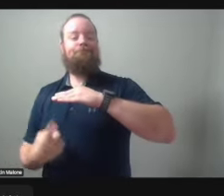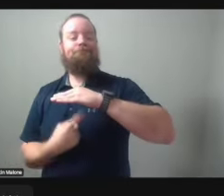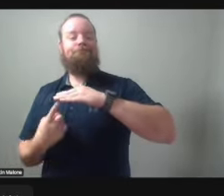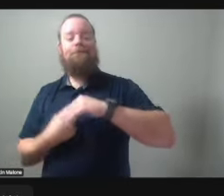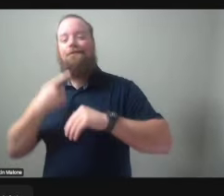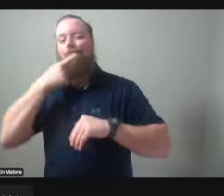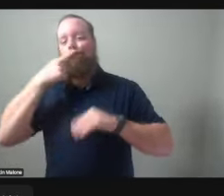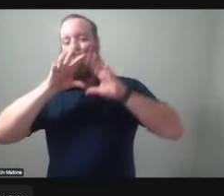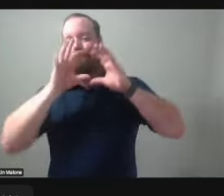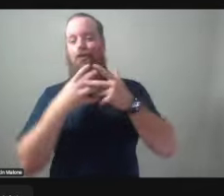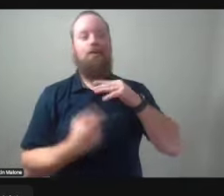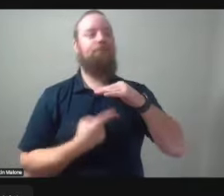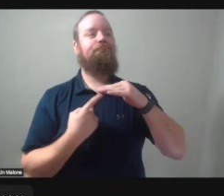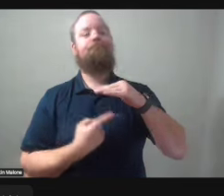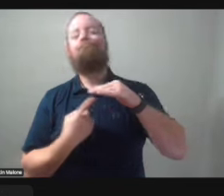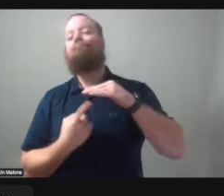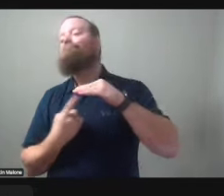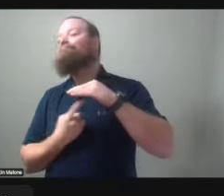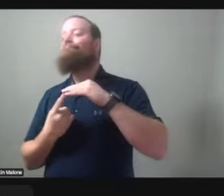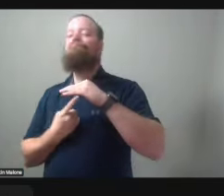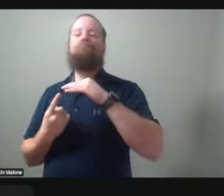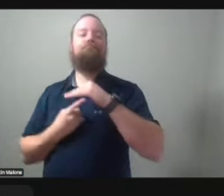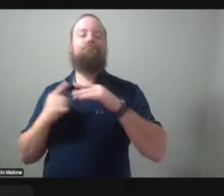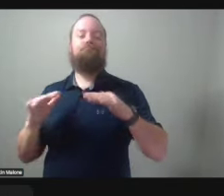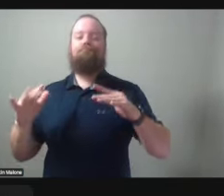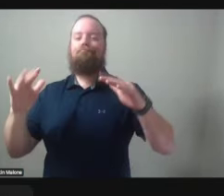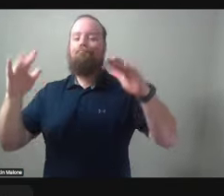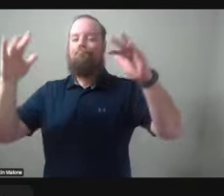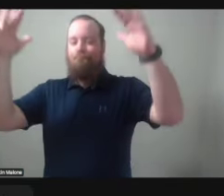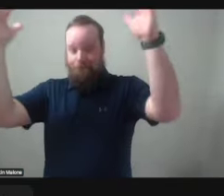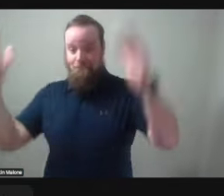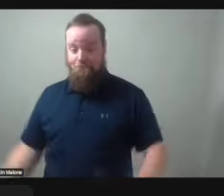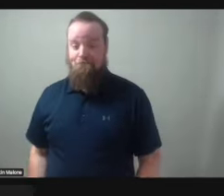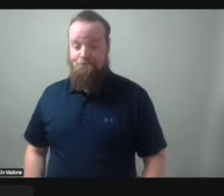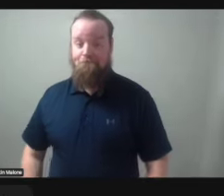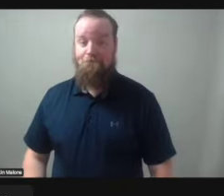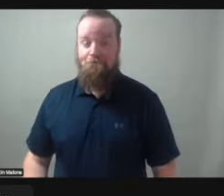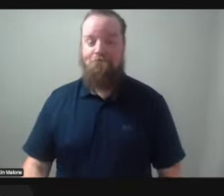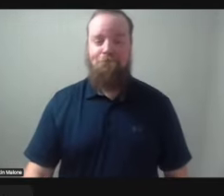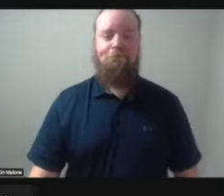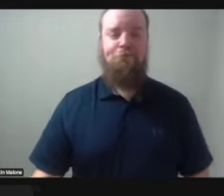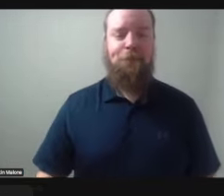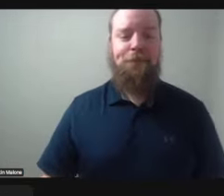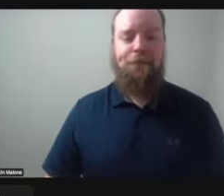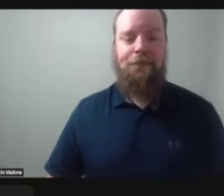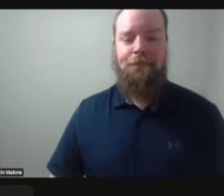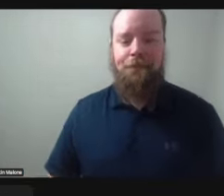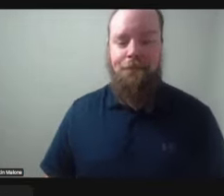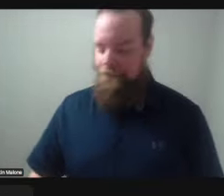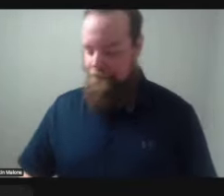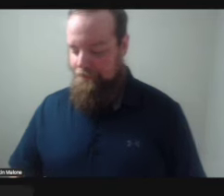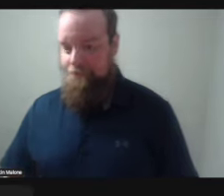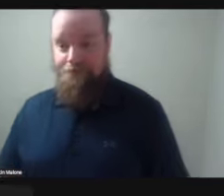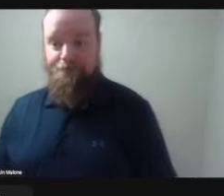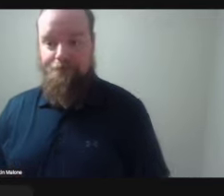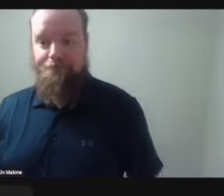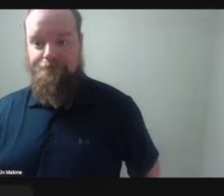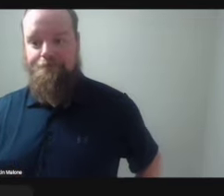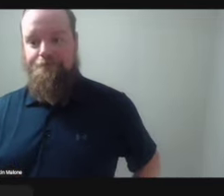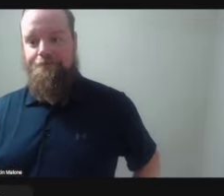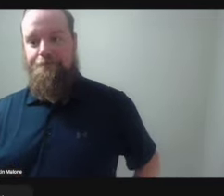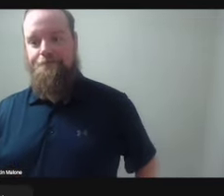deaf culture or the deaf community. They were simply isolated and living within a hearing world without any